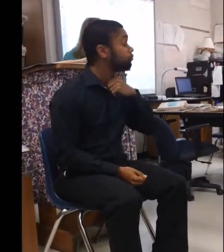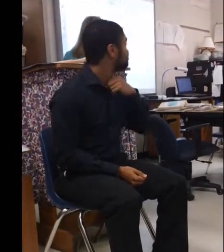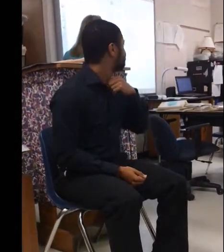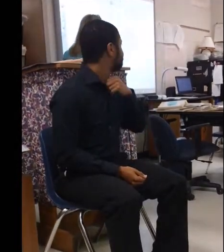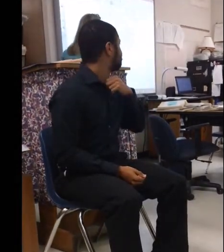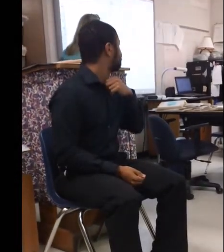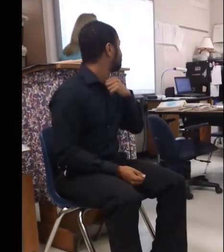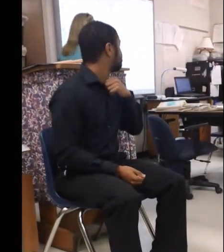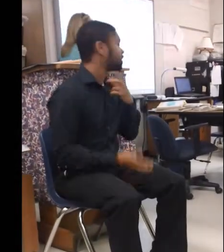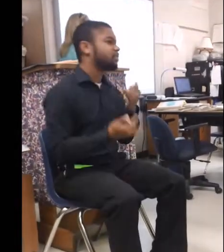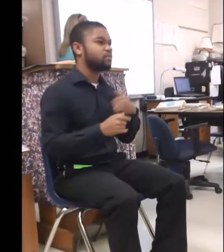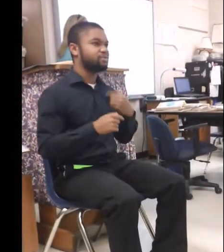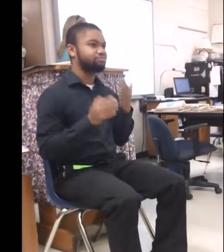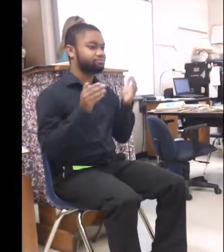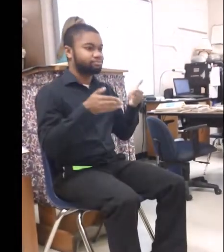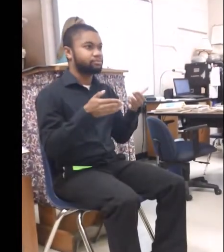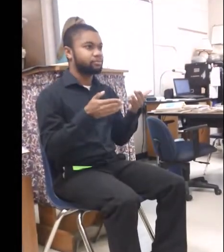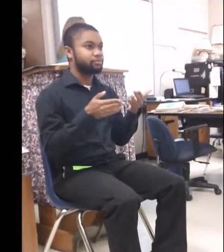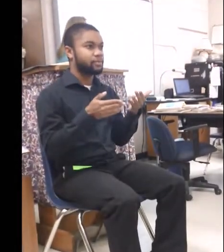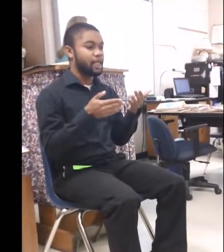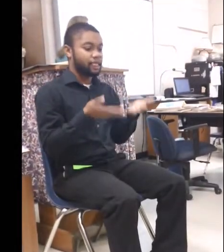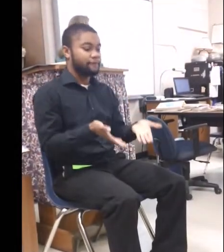Okay, now let's see what we've got left.